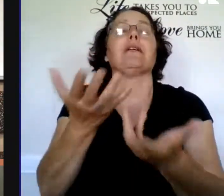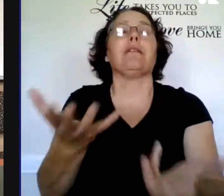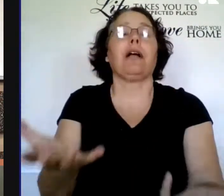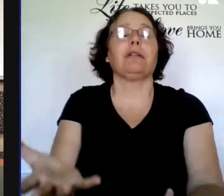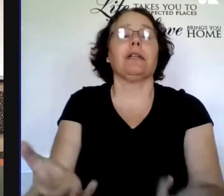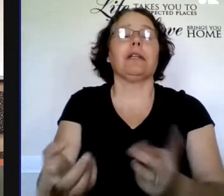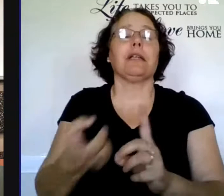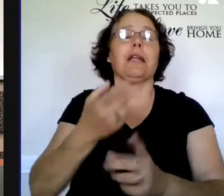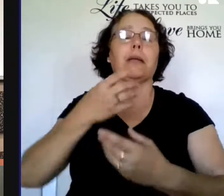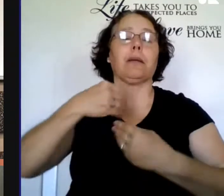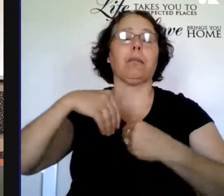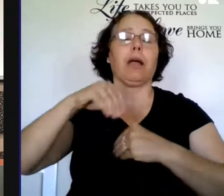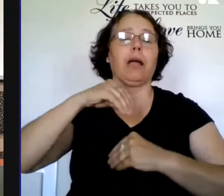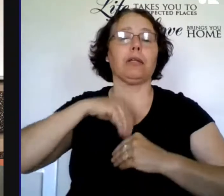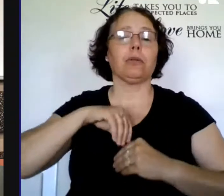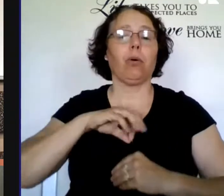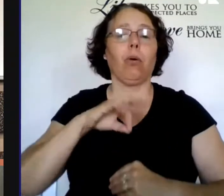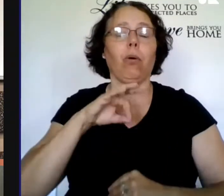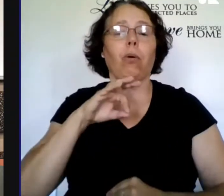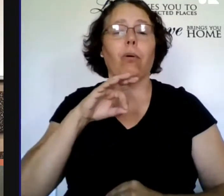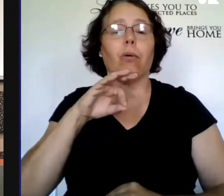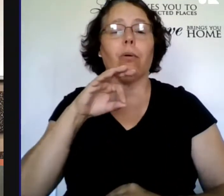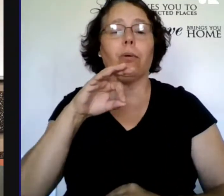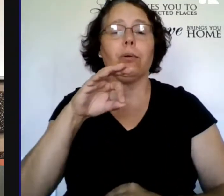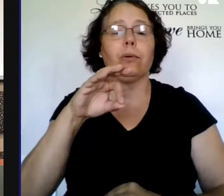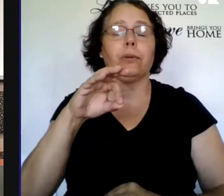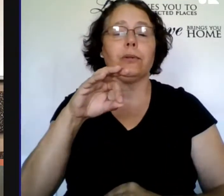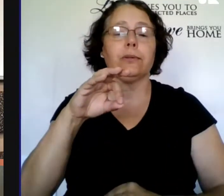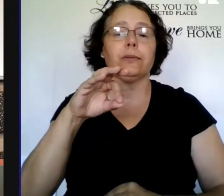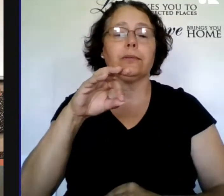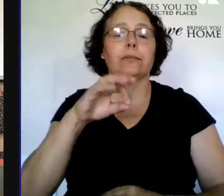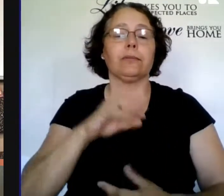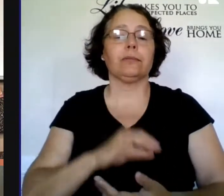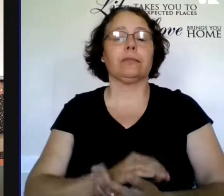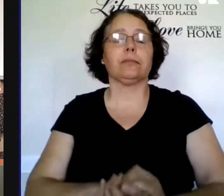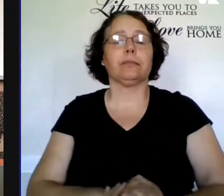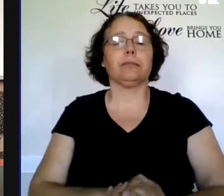a fountain in my soul.